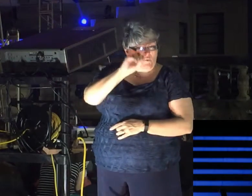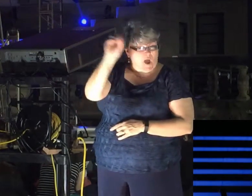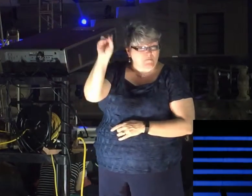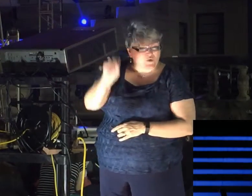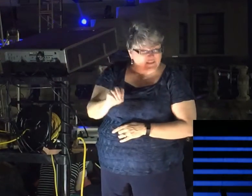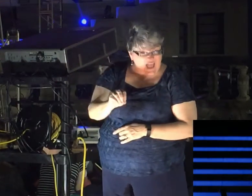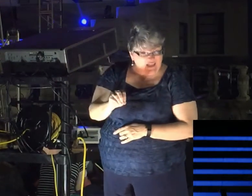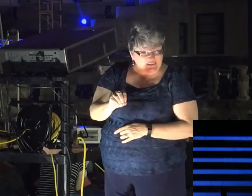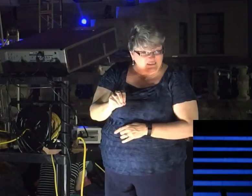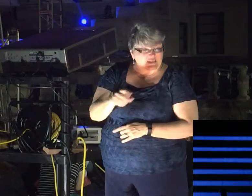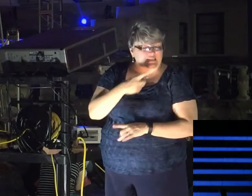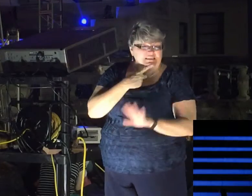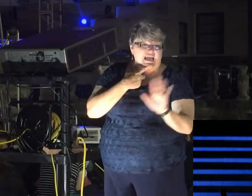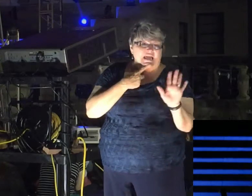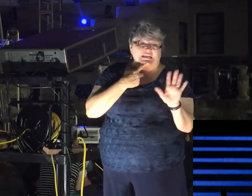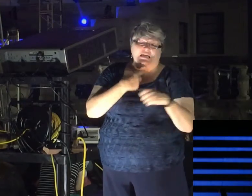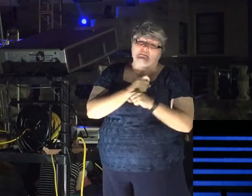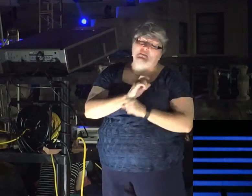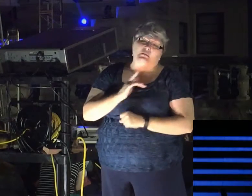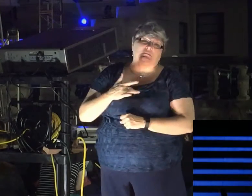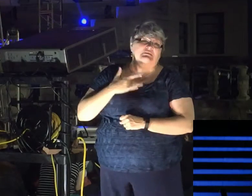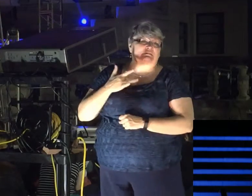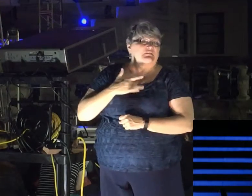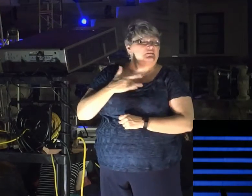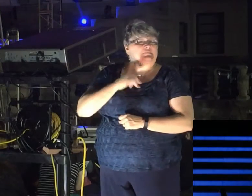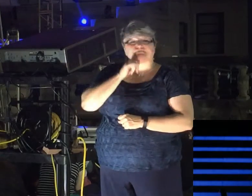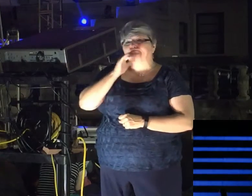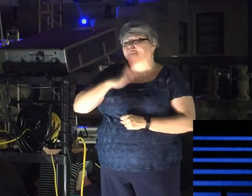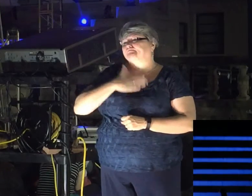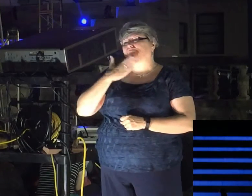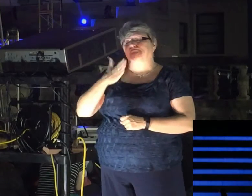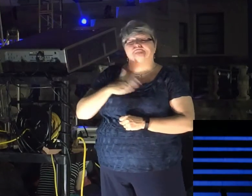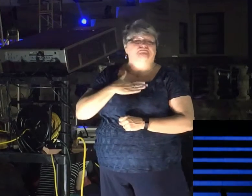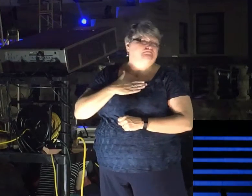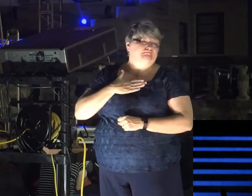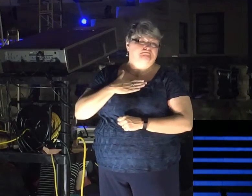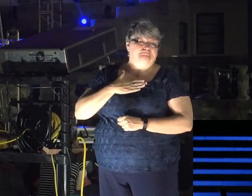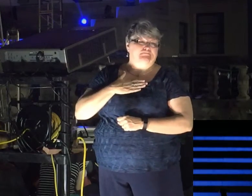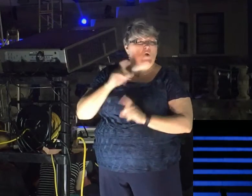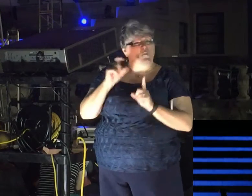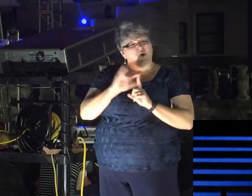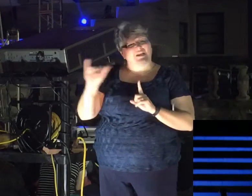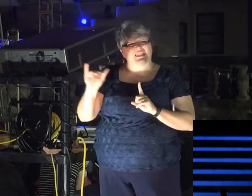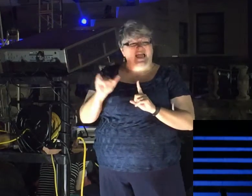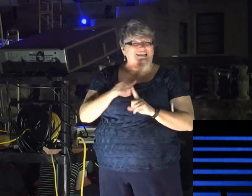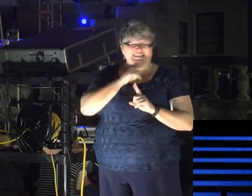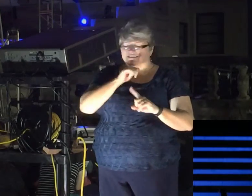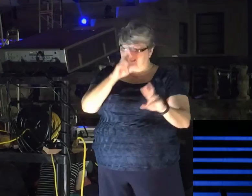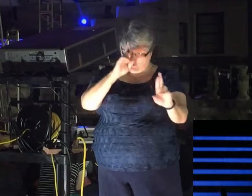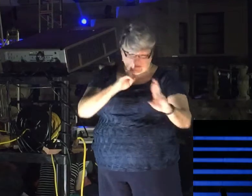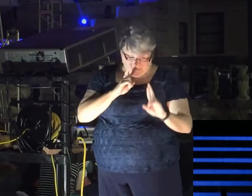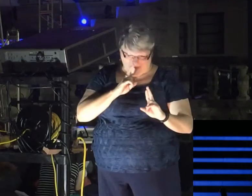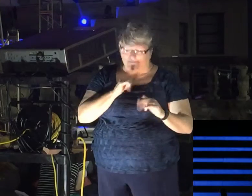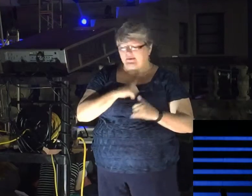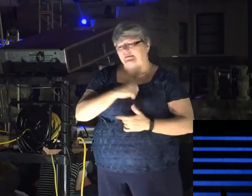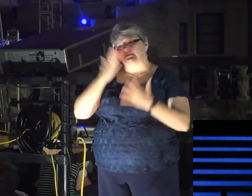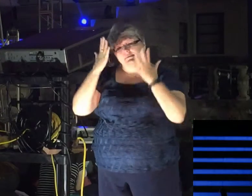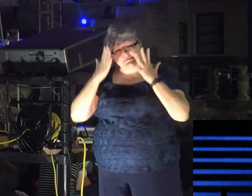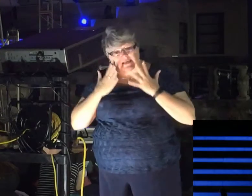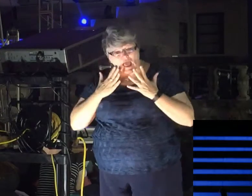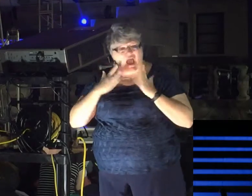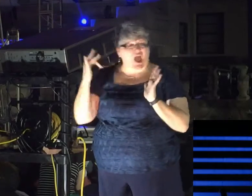said 41% of them said it made them profoundly unhappy. Words like